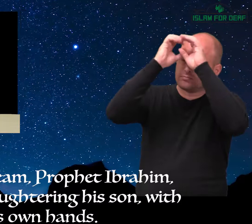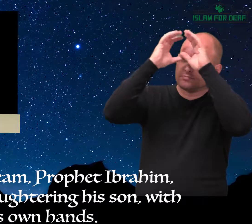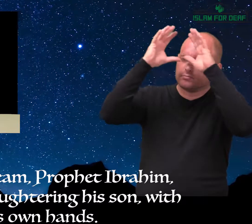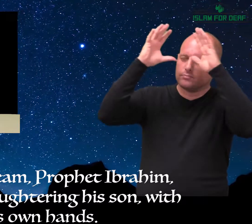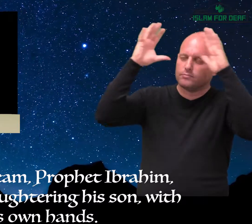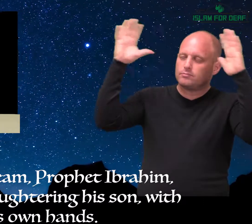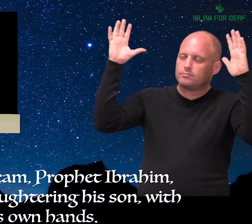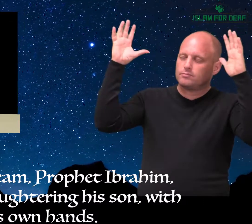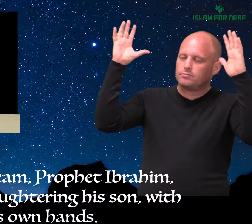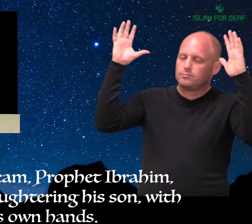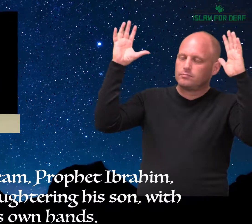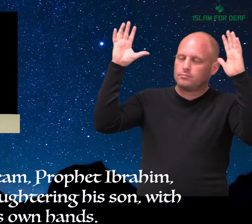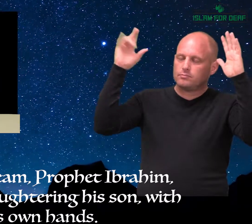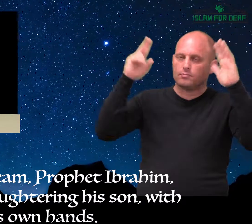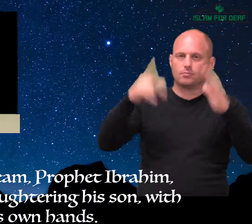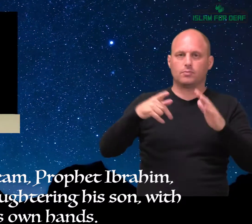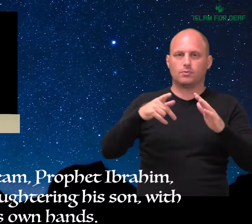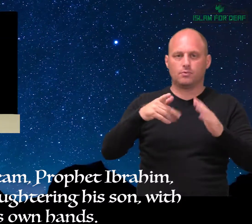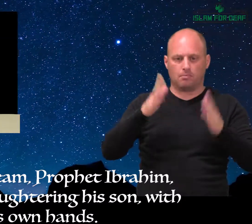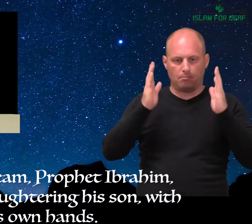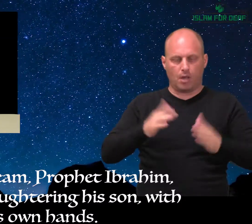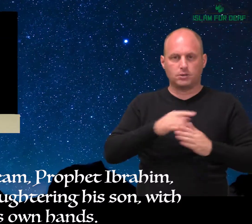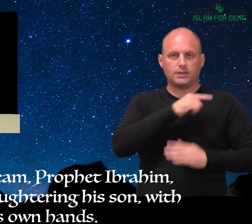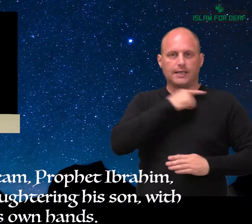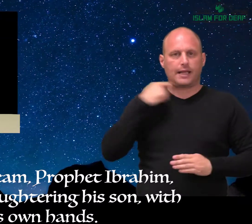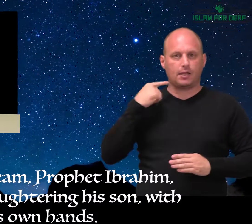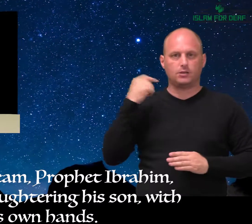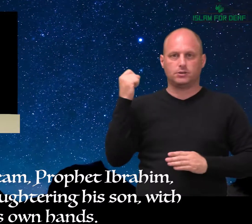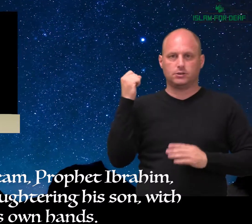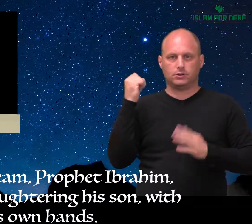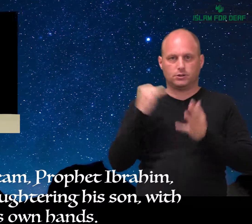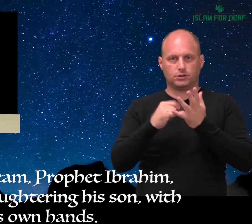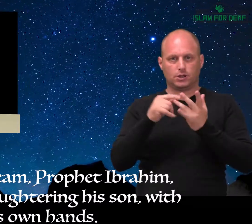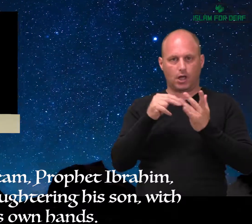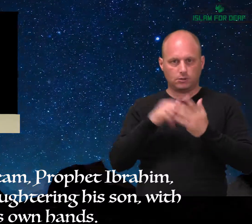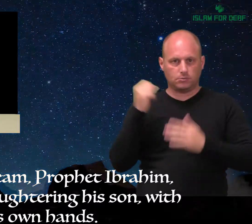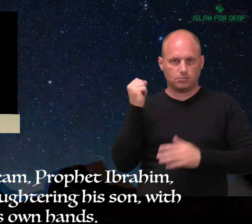his son with his own hands.